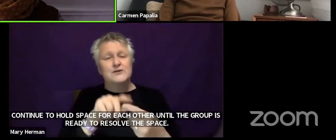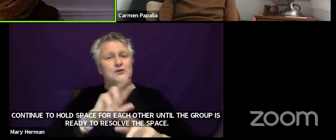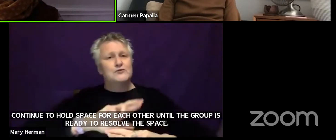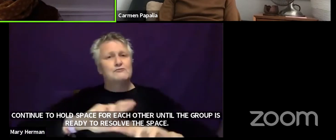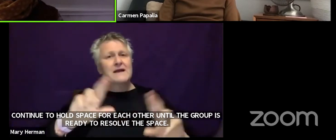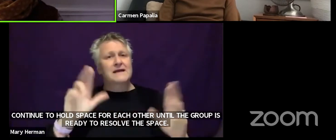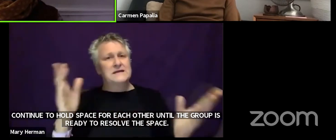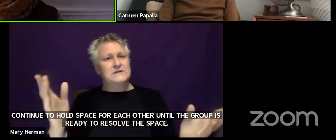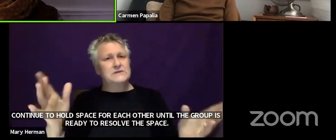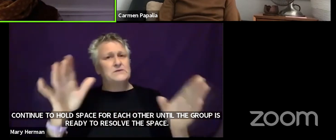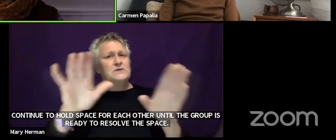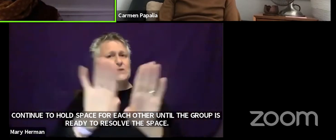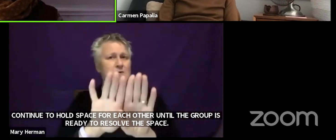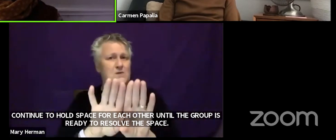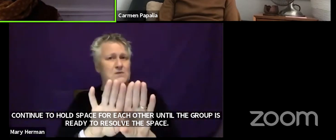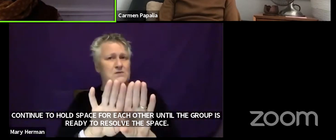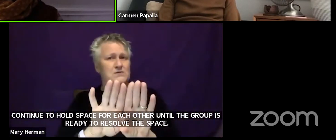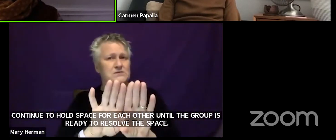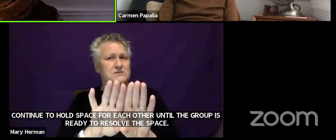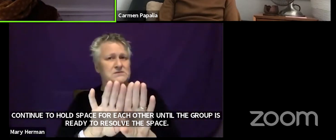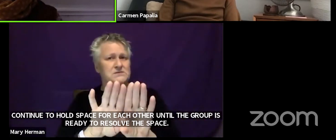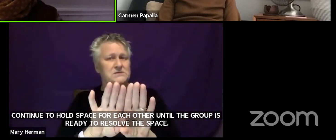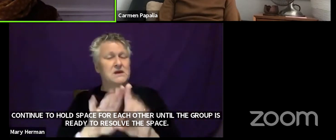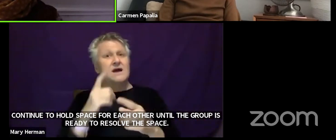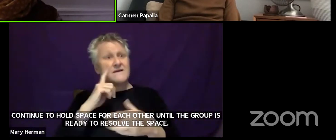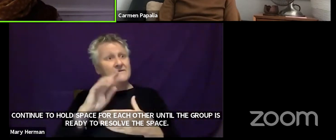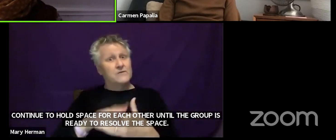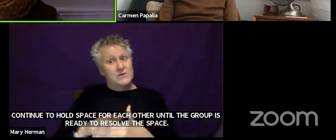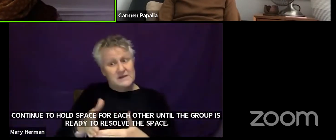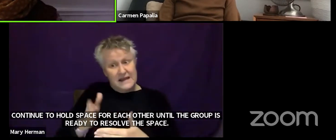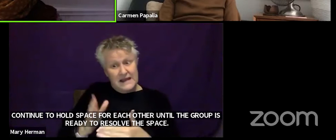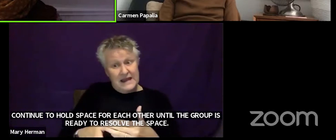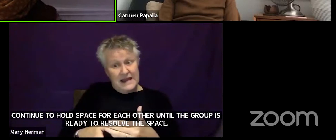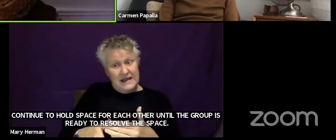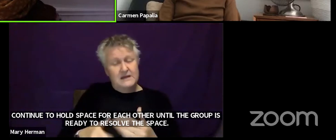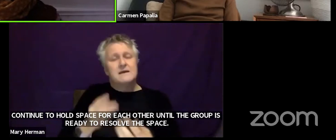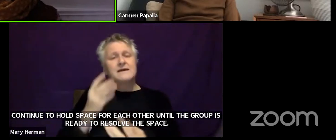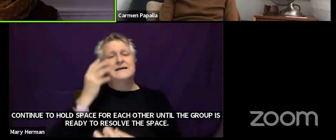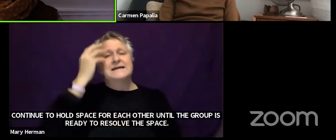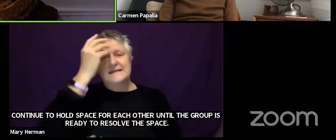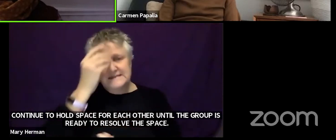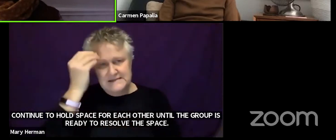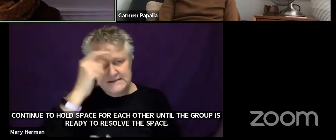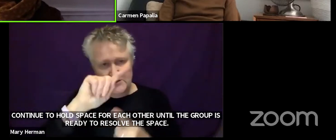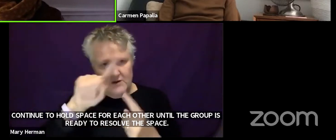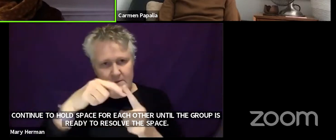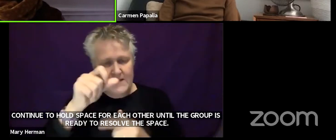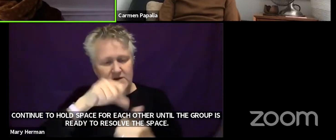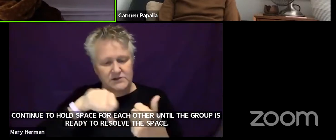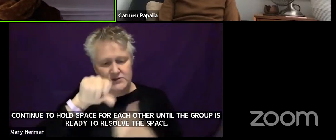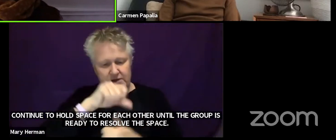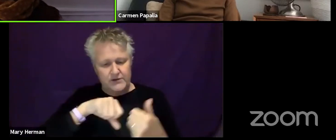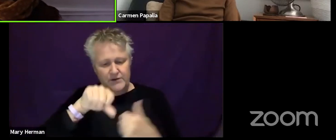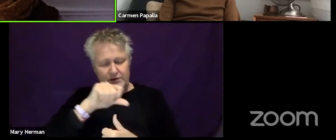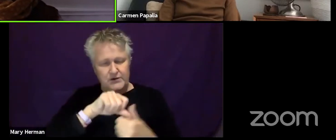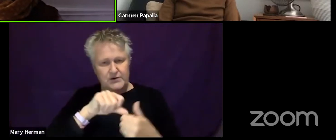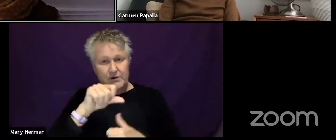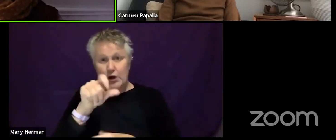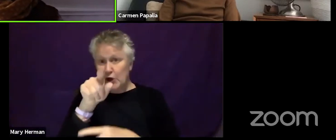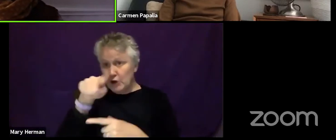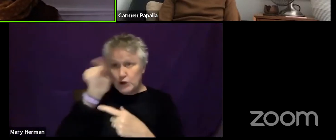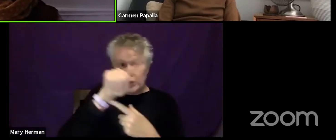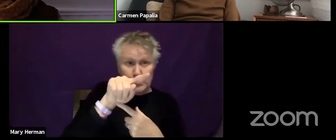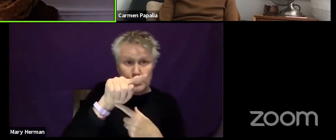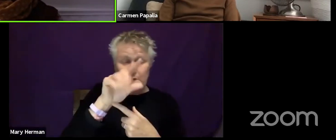practice, consider each other. You and the communities you belong to are vital,